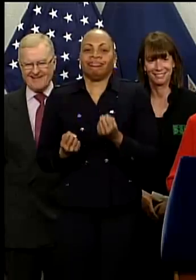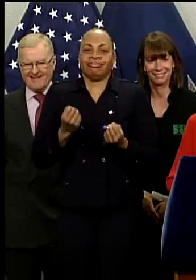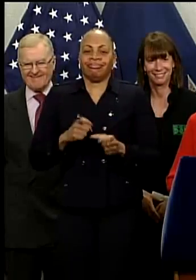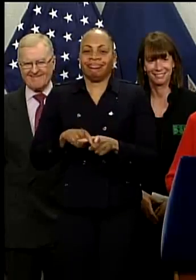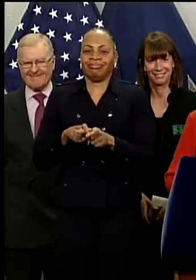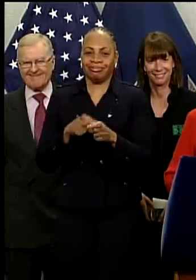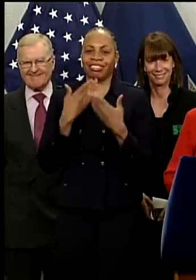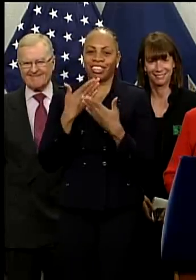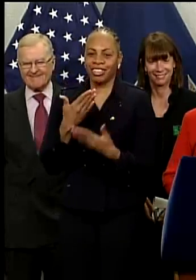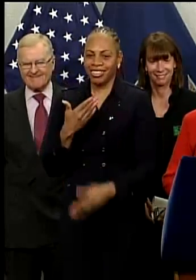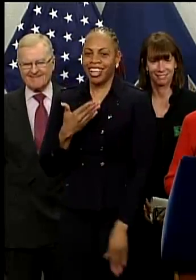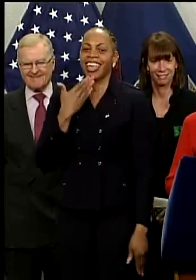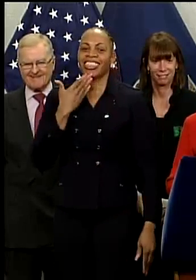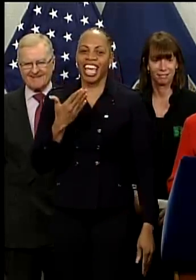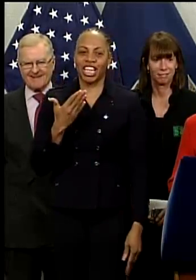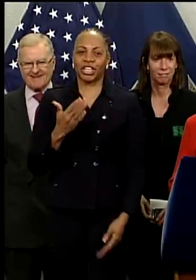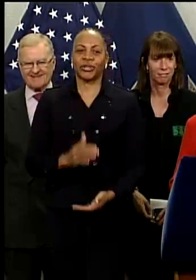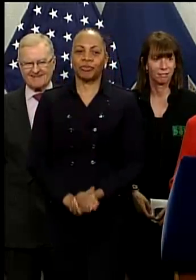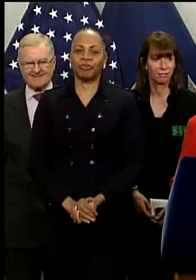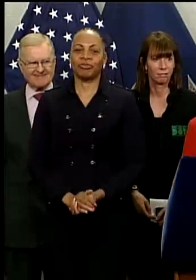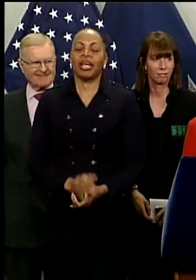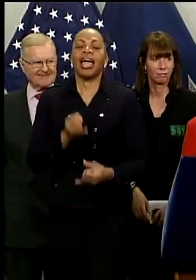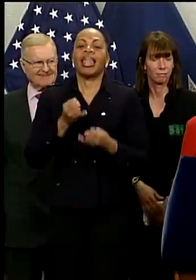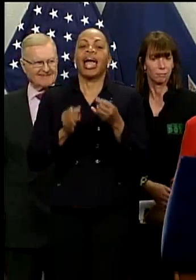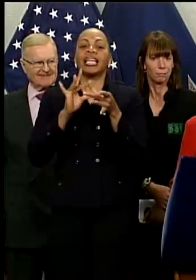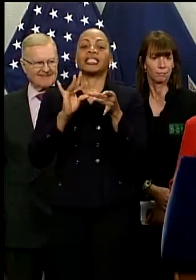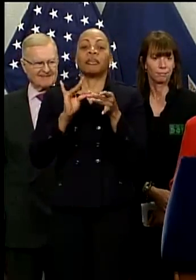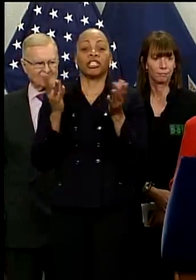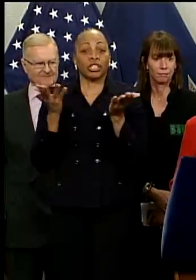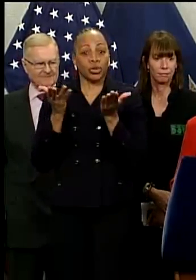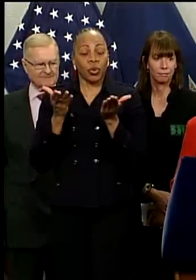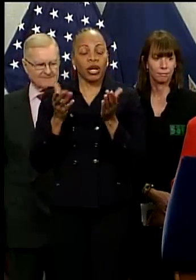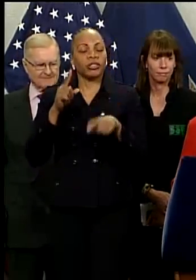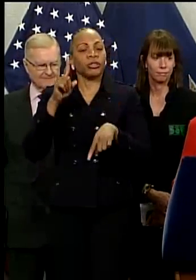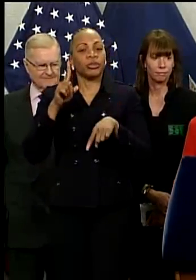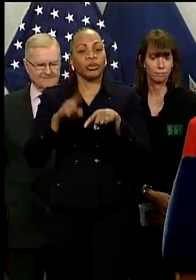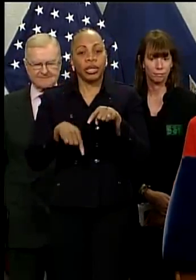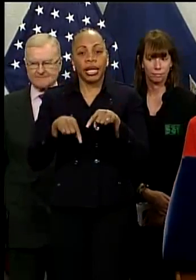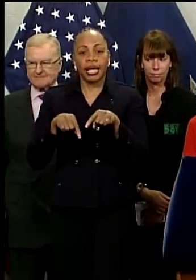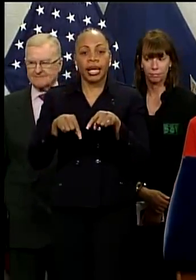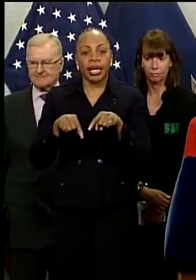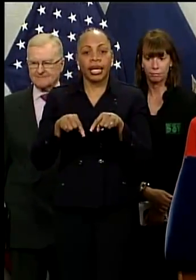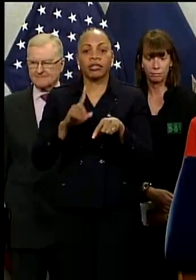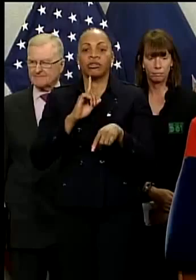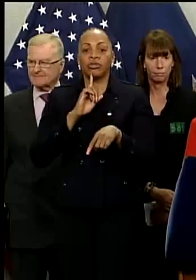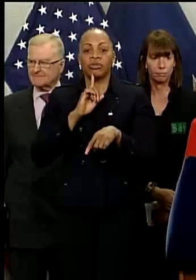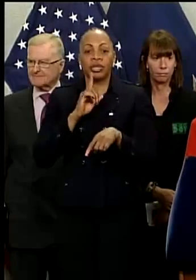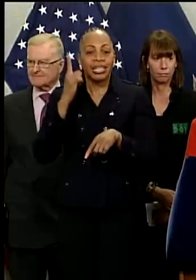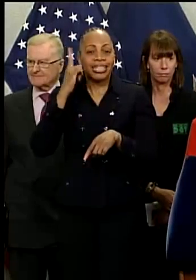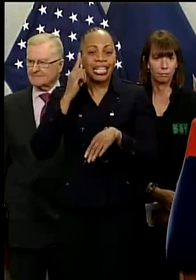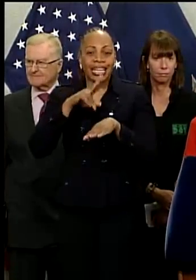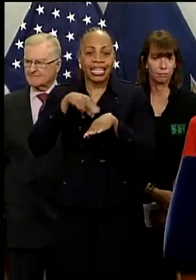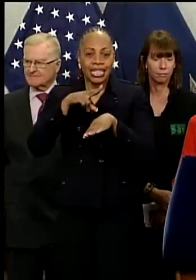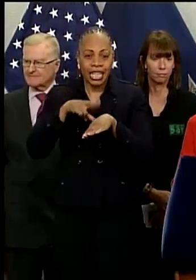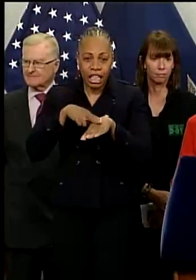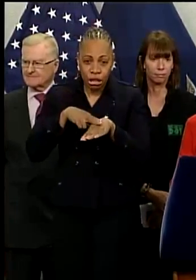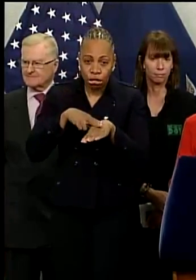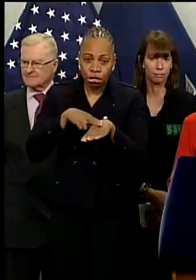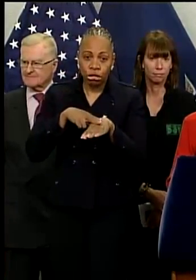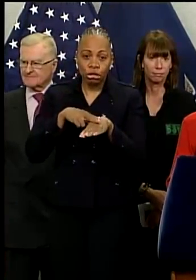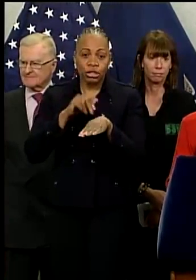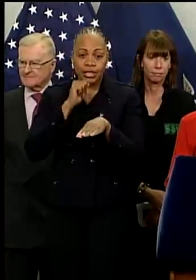Good to talk to you. Thank you. I think the last message is you can't take nature too lightly. Hopefully it won't